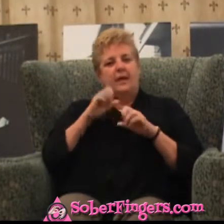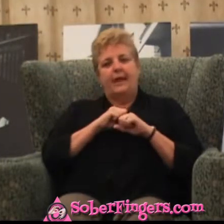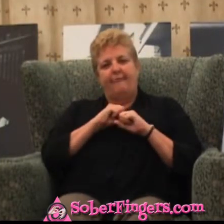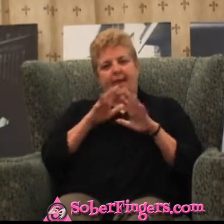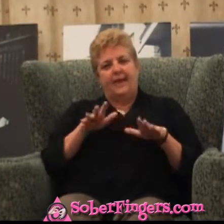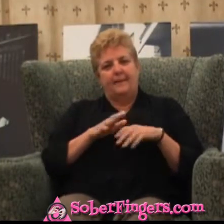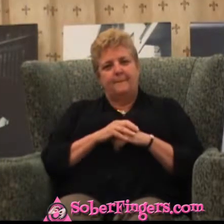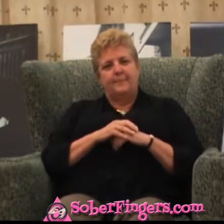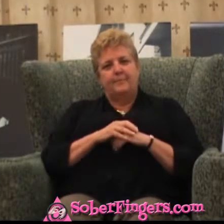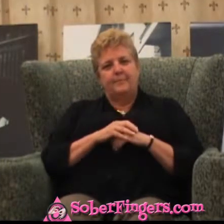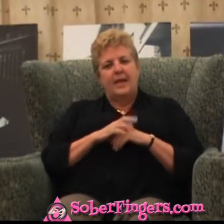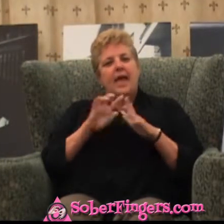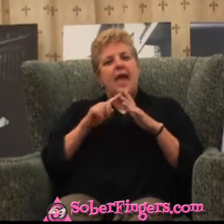started just walking.